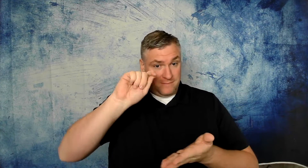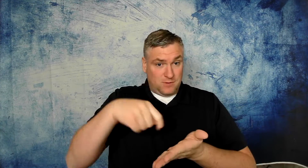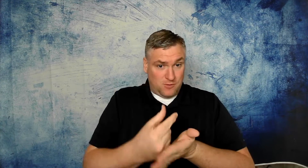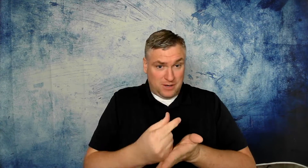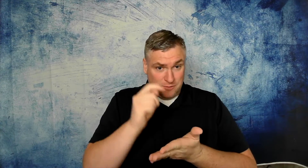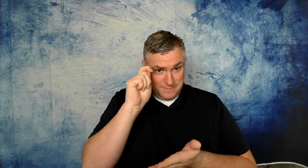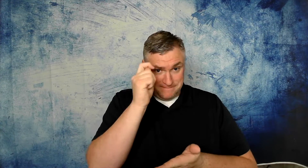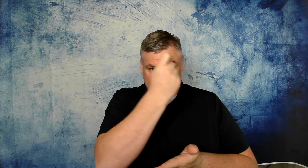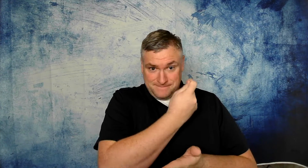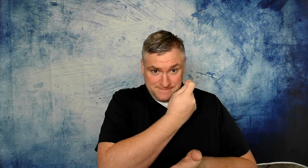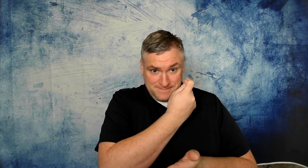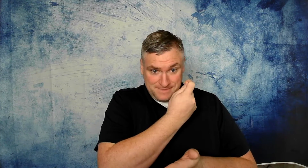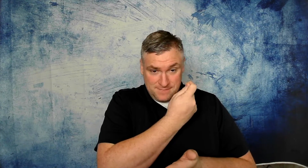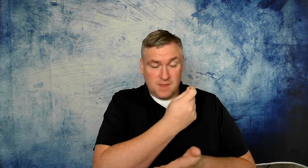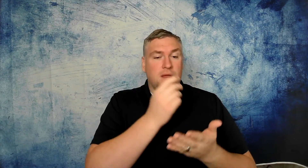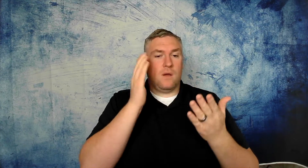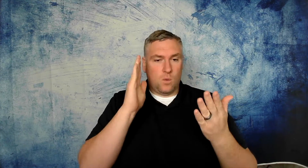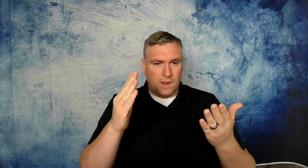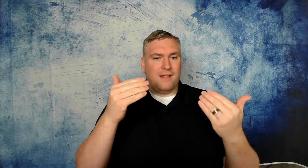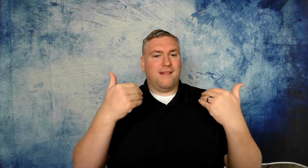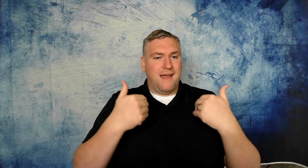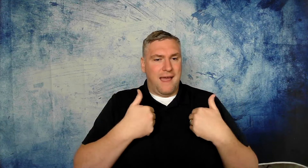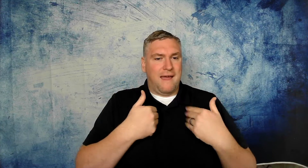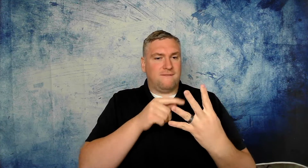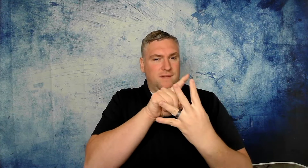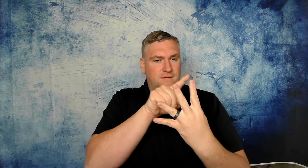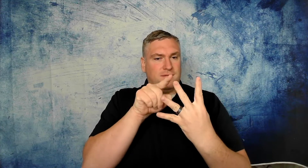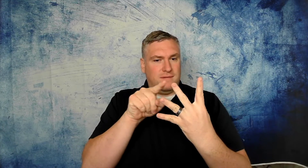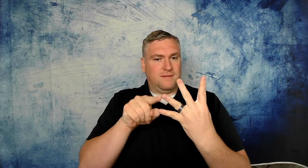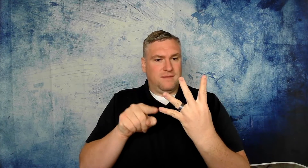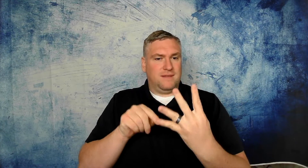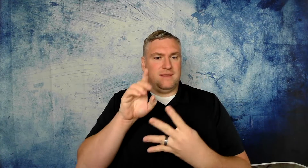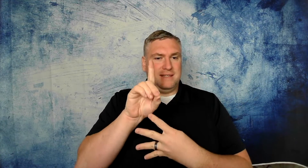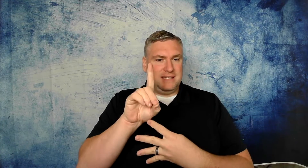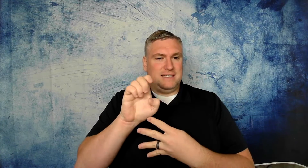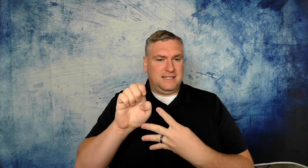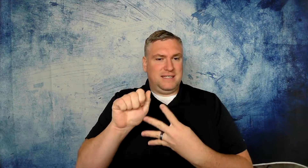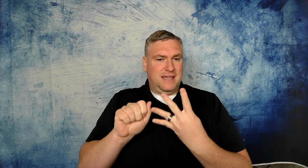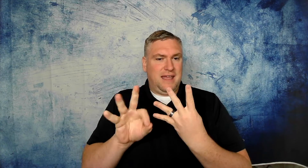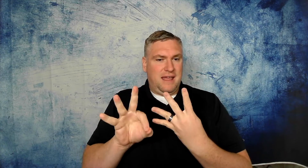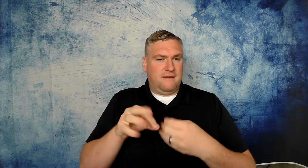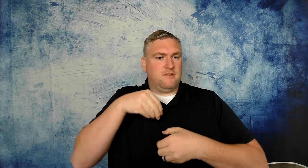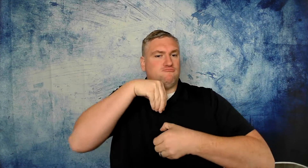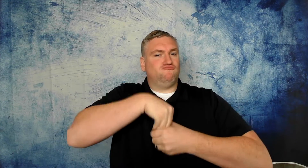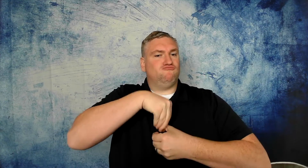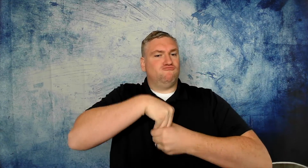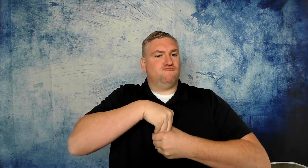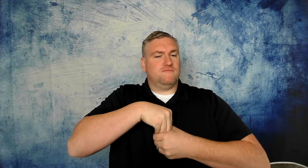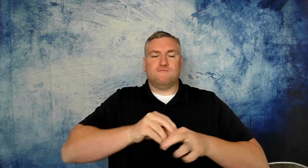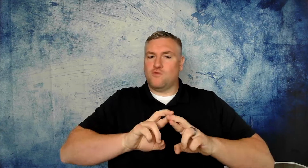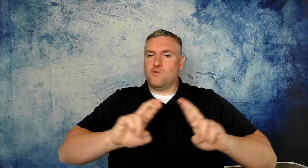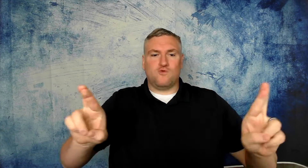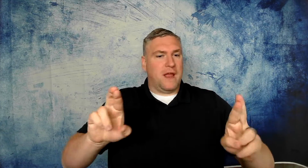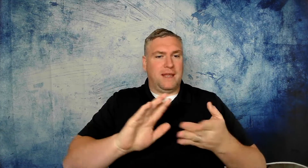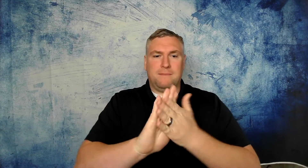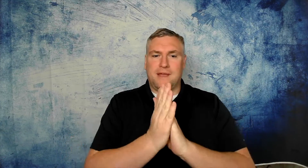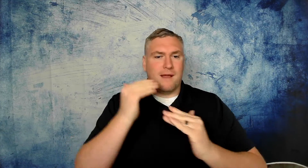Then, when students are ready to graduate, they'll have all of these DEAF internally